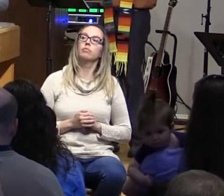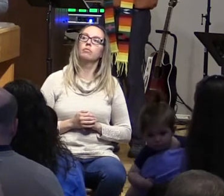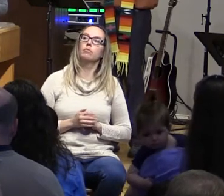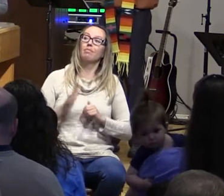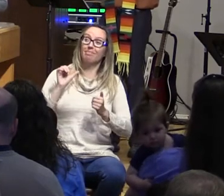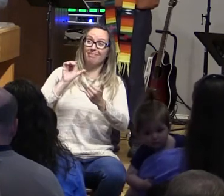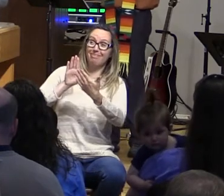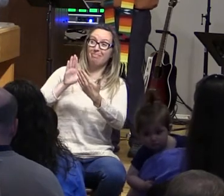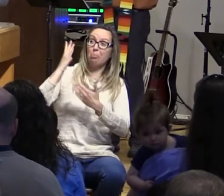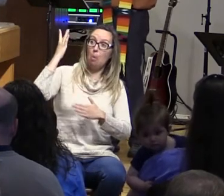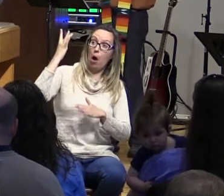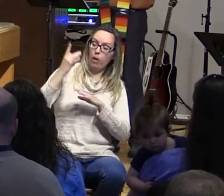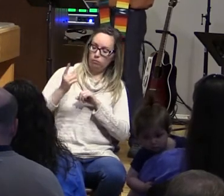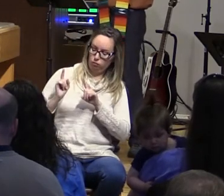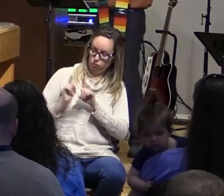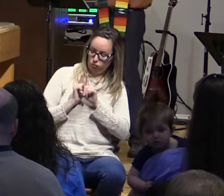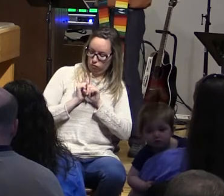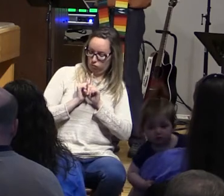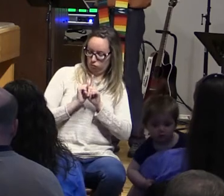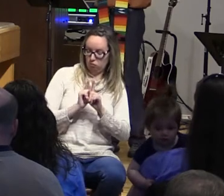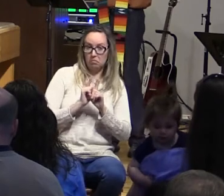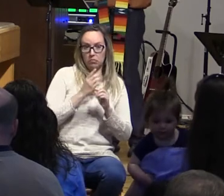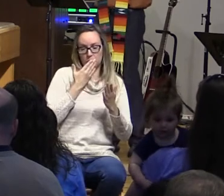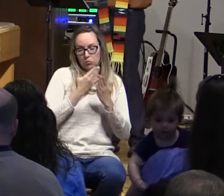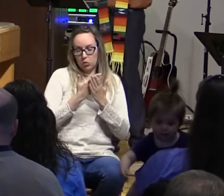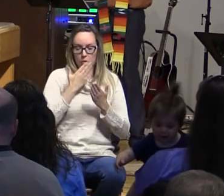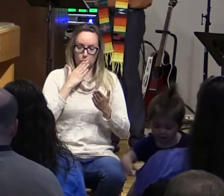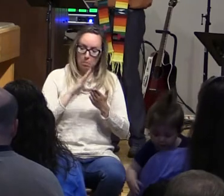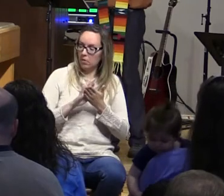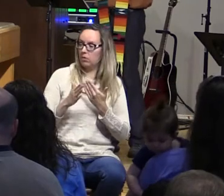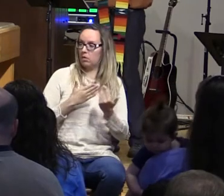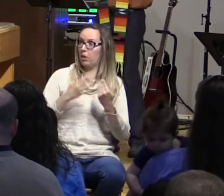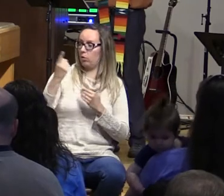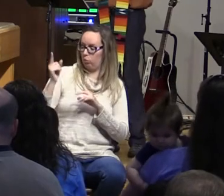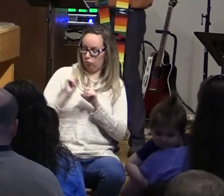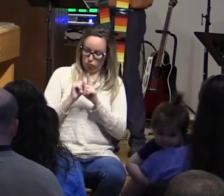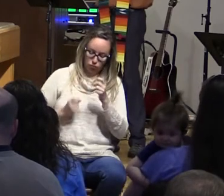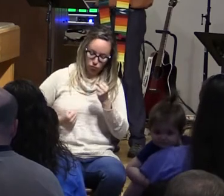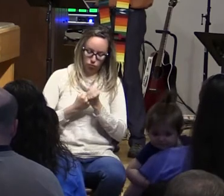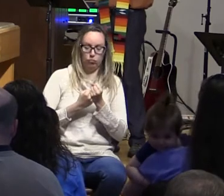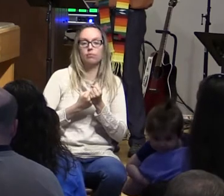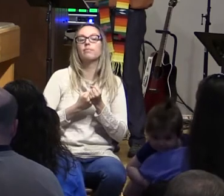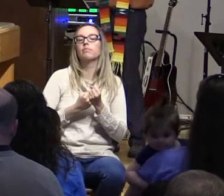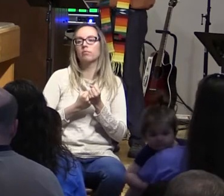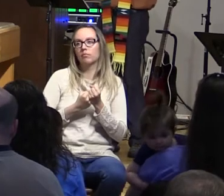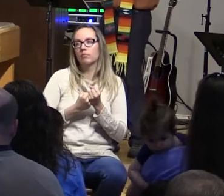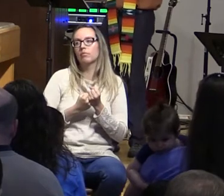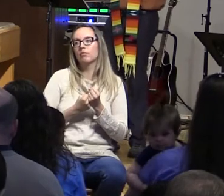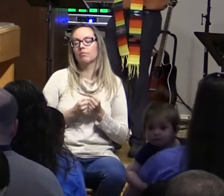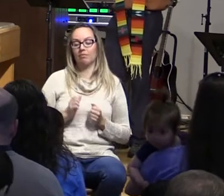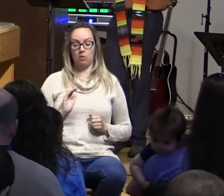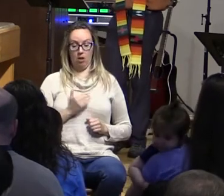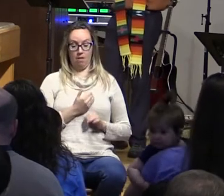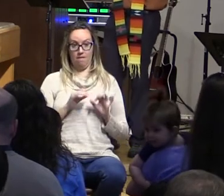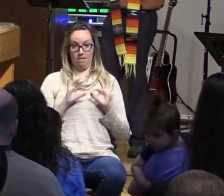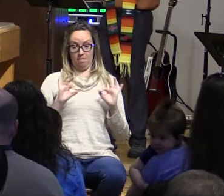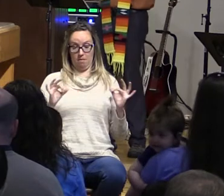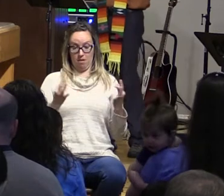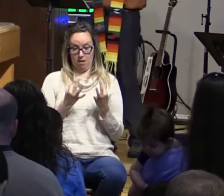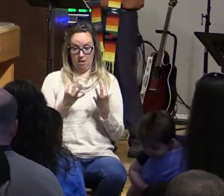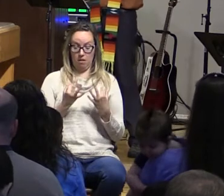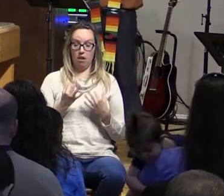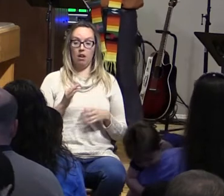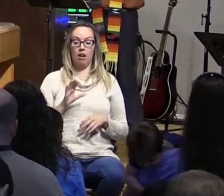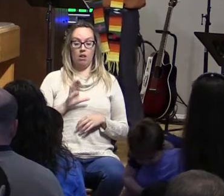know that you walk with us through them all. Be with us, God, as we pray for our family, for